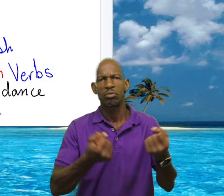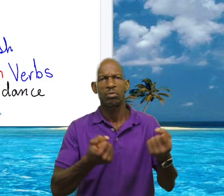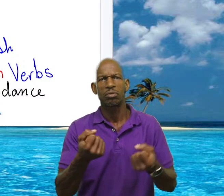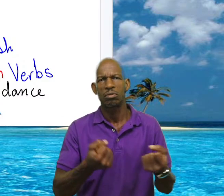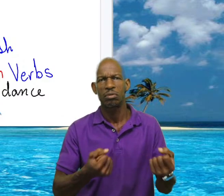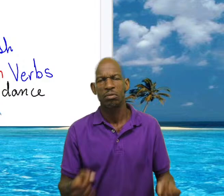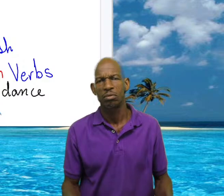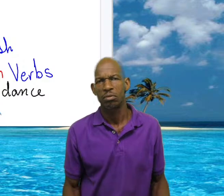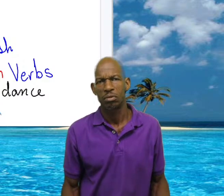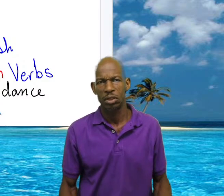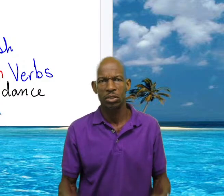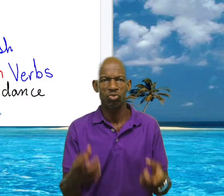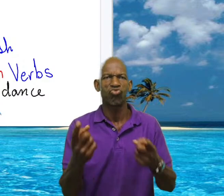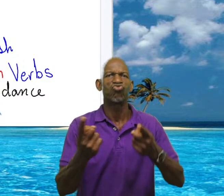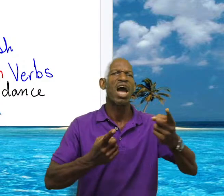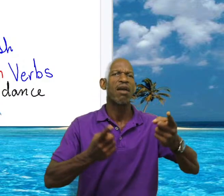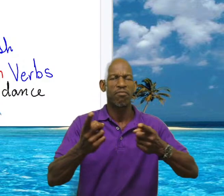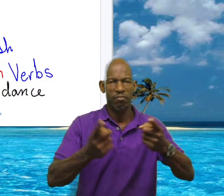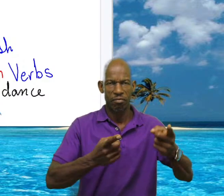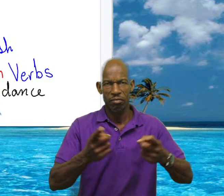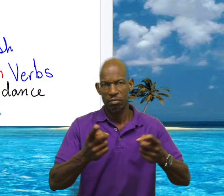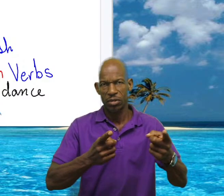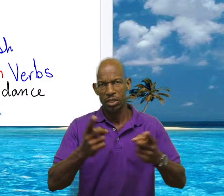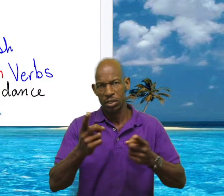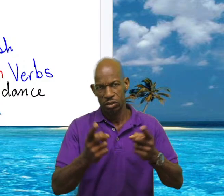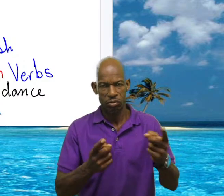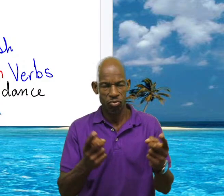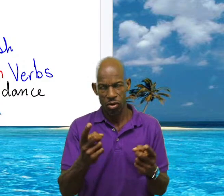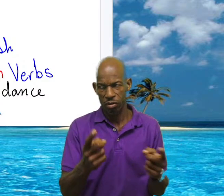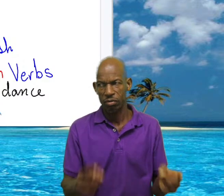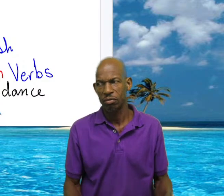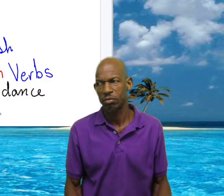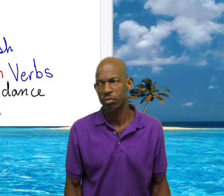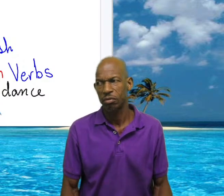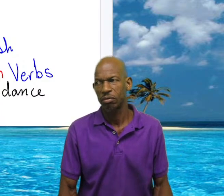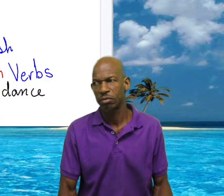car is not the action word. Car is a noun, but the word drive